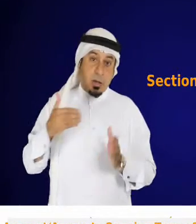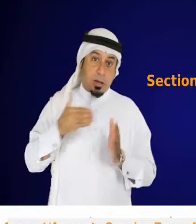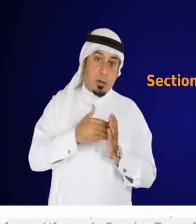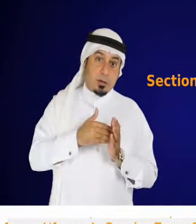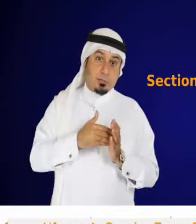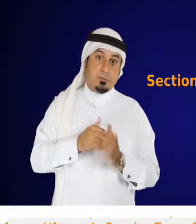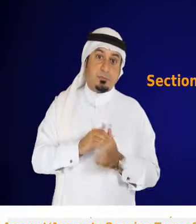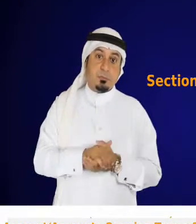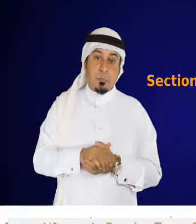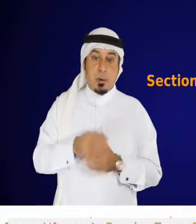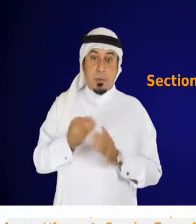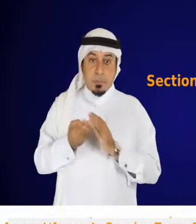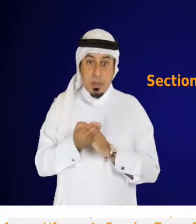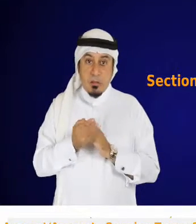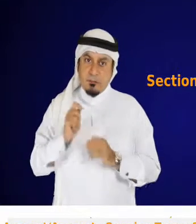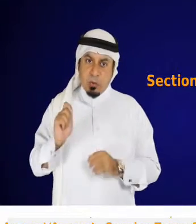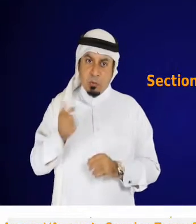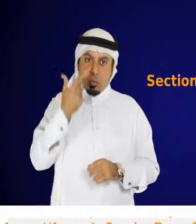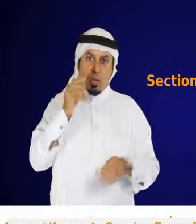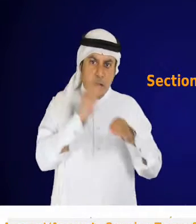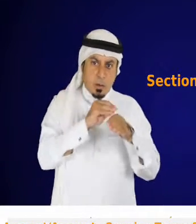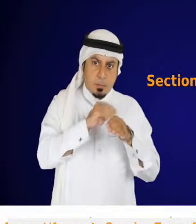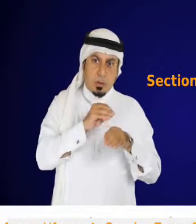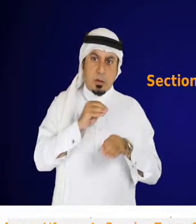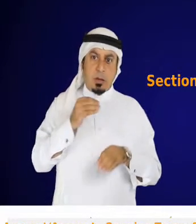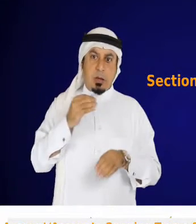of any transaction paid by the forged card.